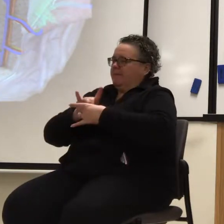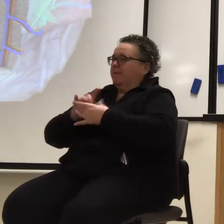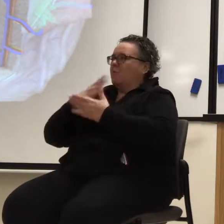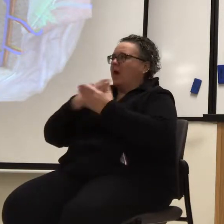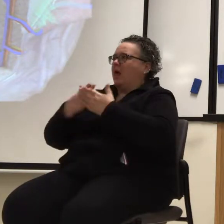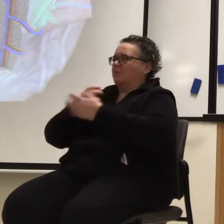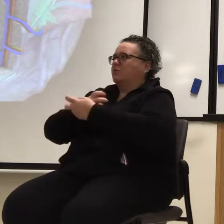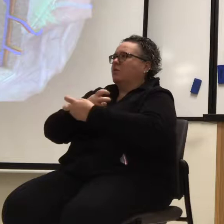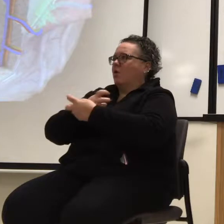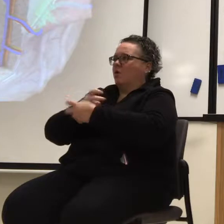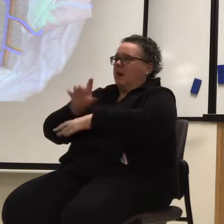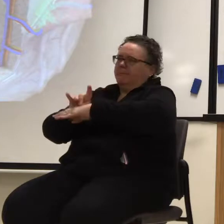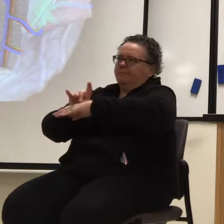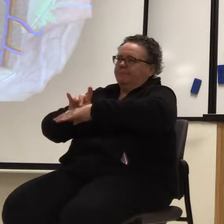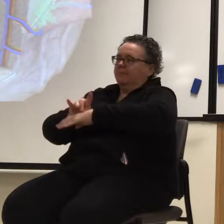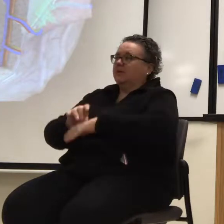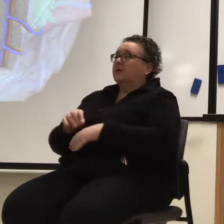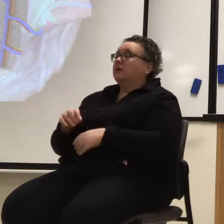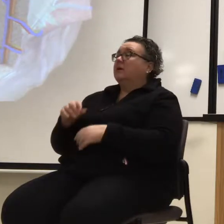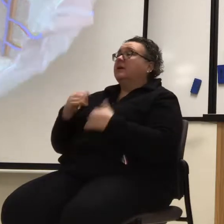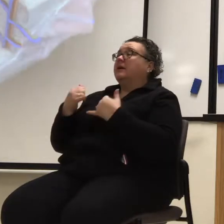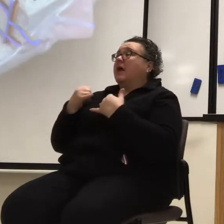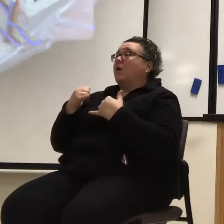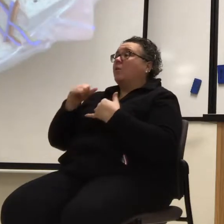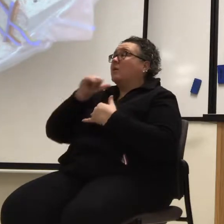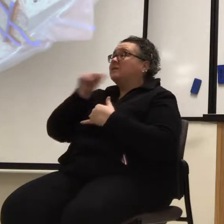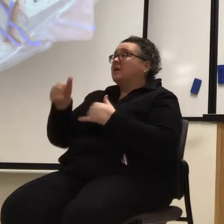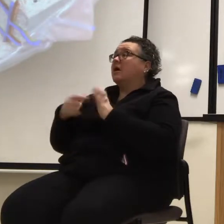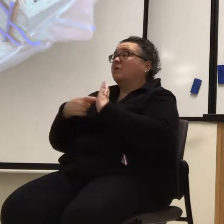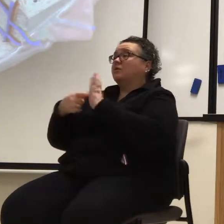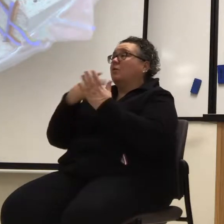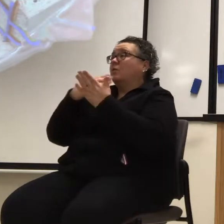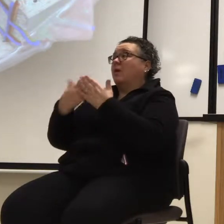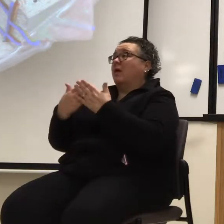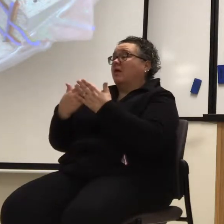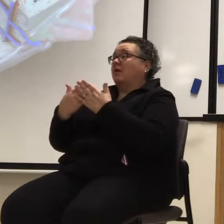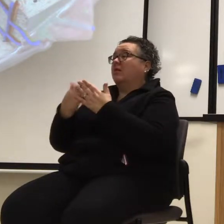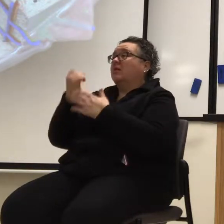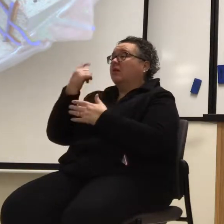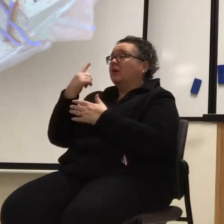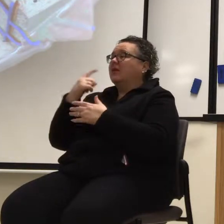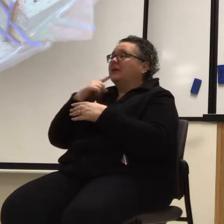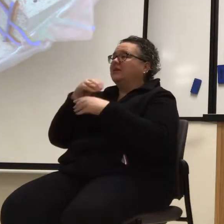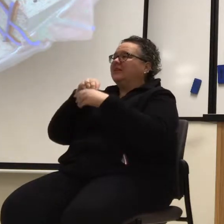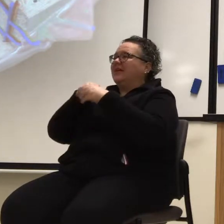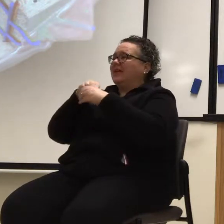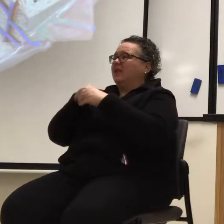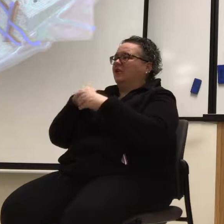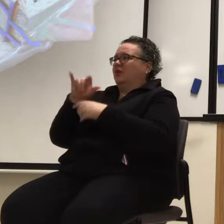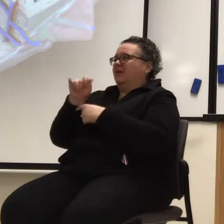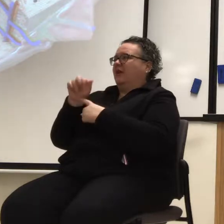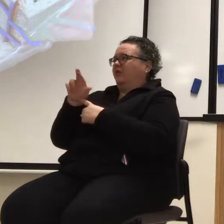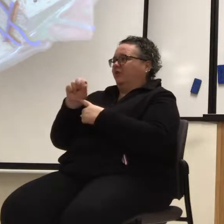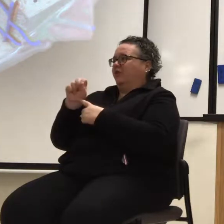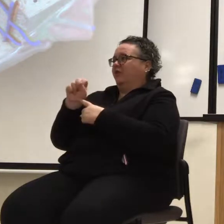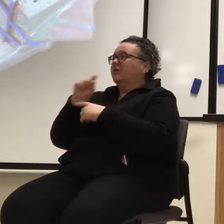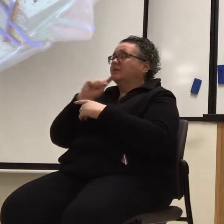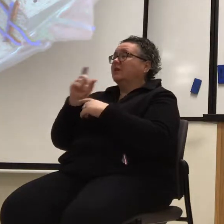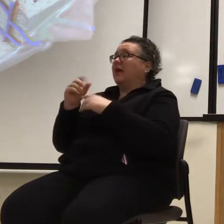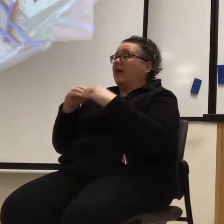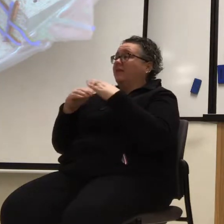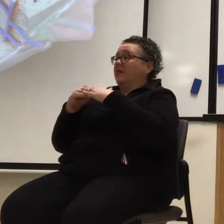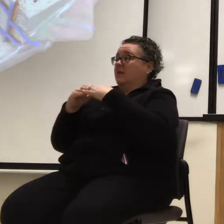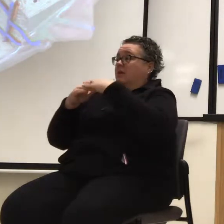illustrated here is there's an inner layer that's osteogenic.